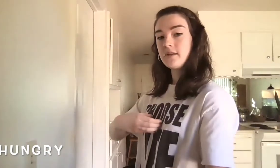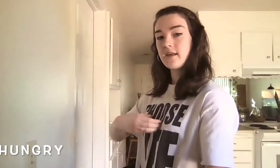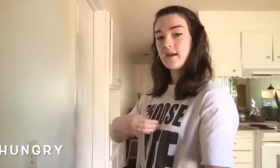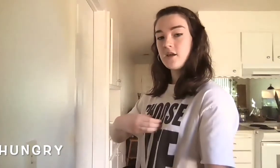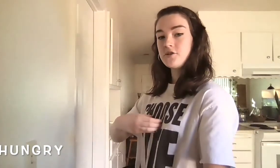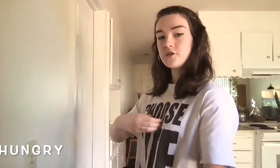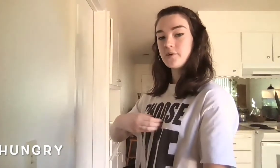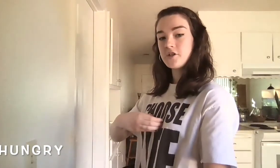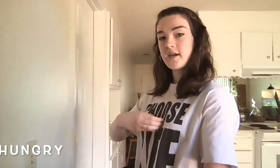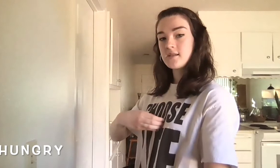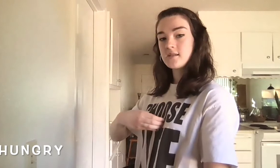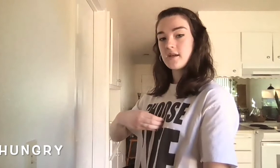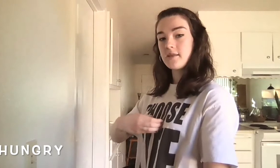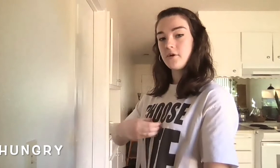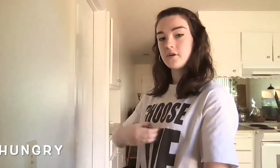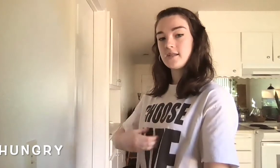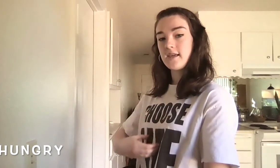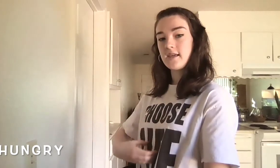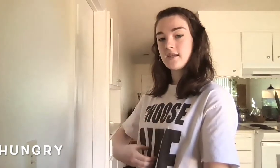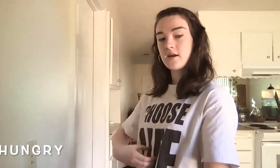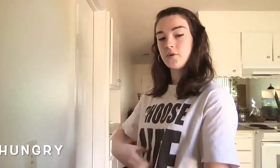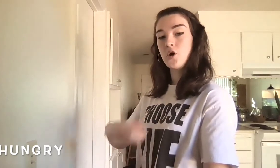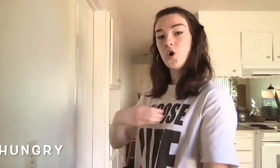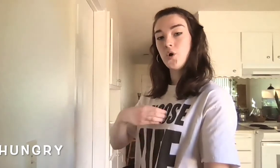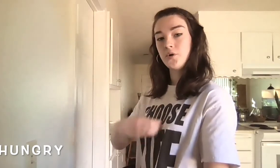that just to our chest, and then we're going to take it down. Hungry.